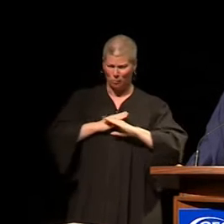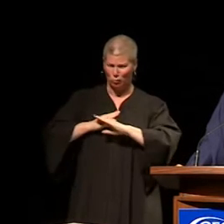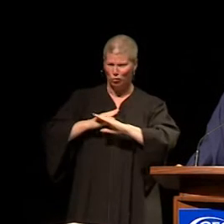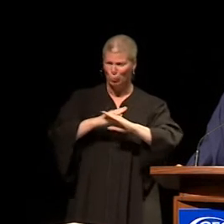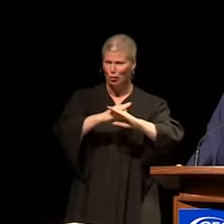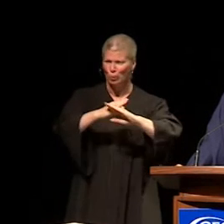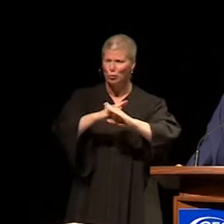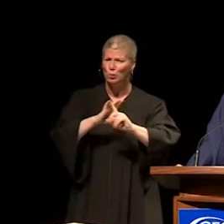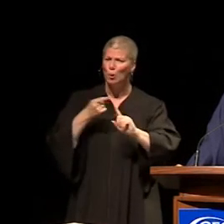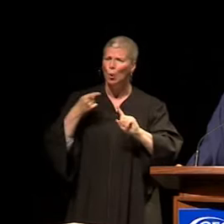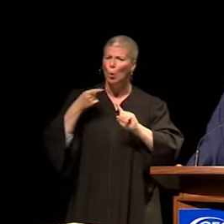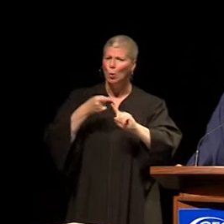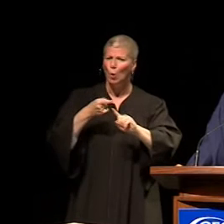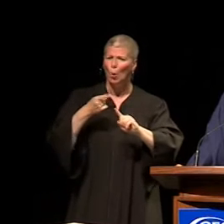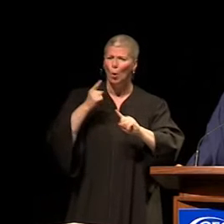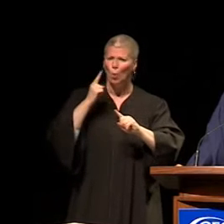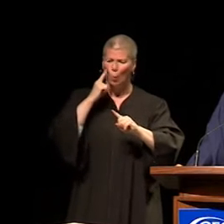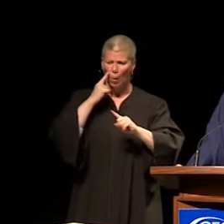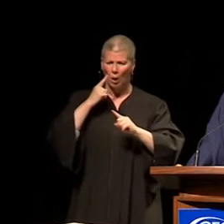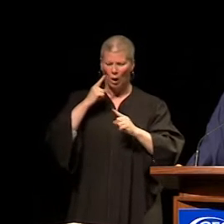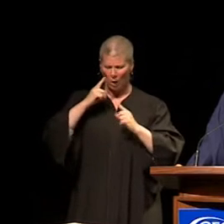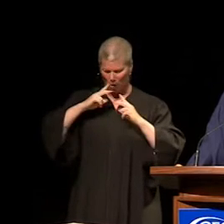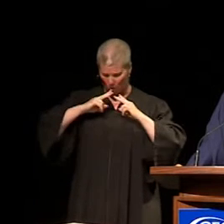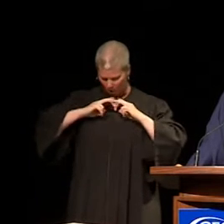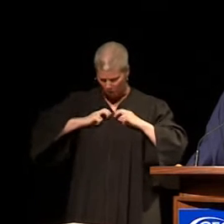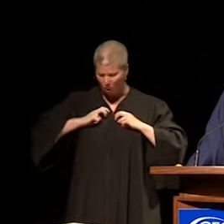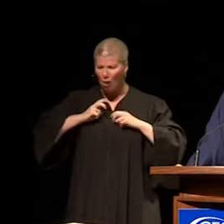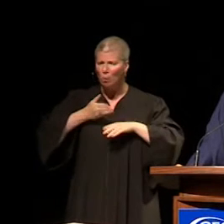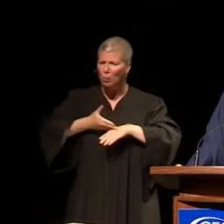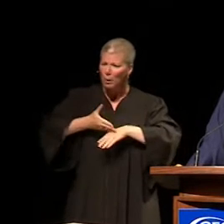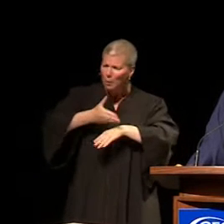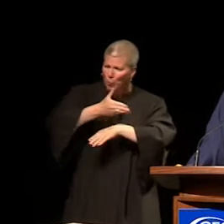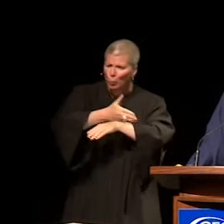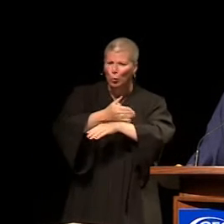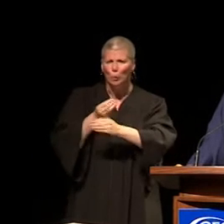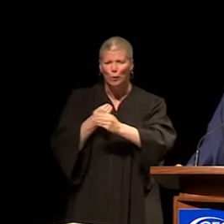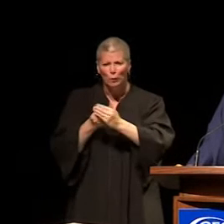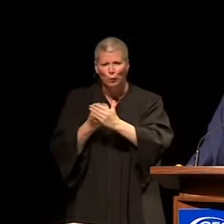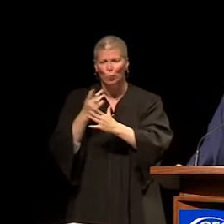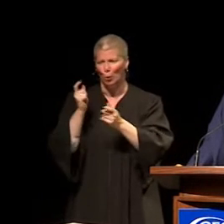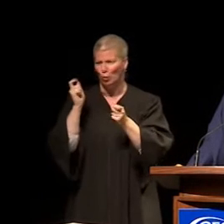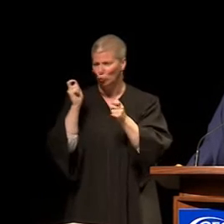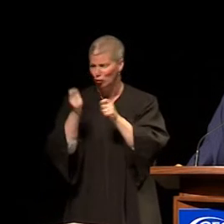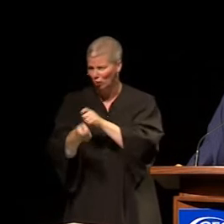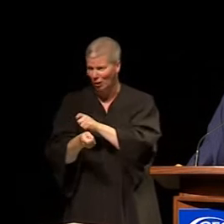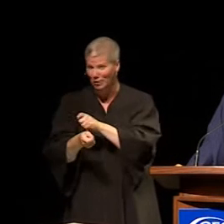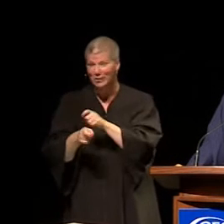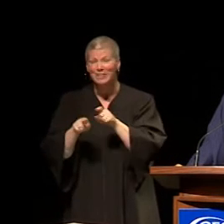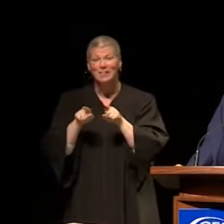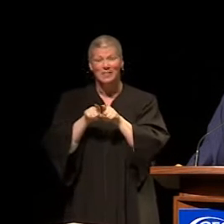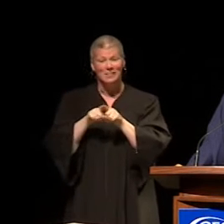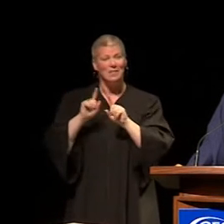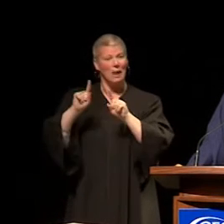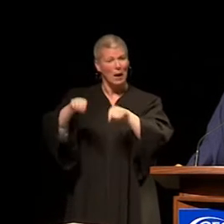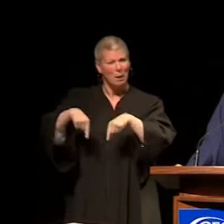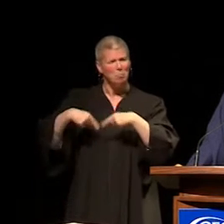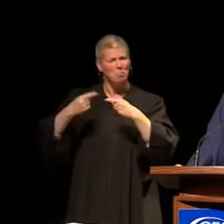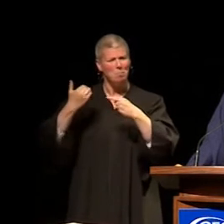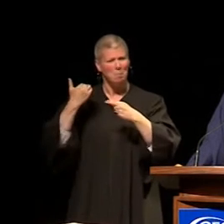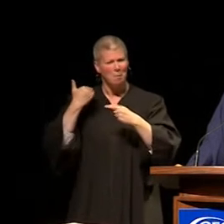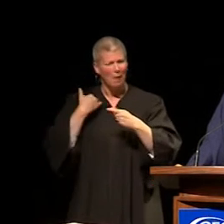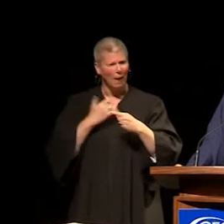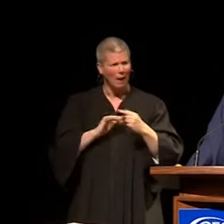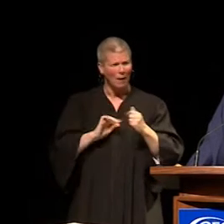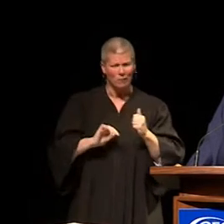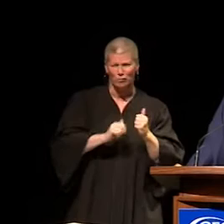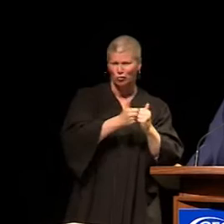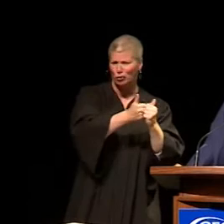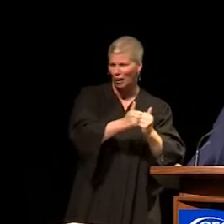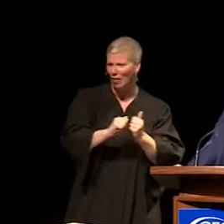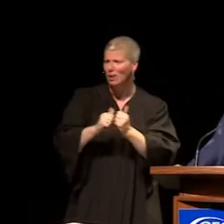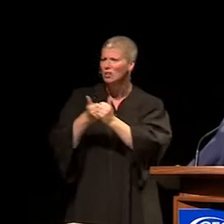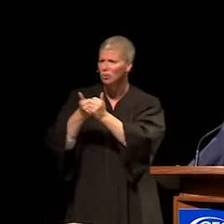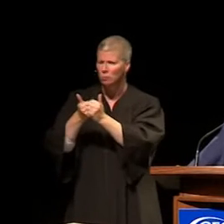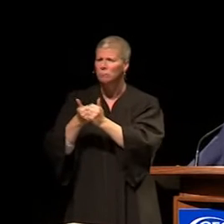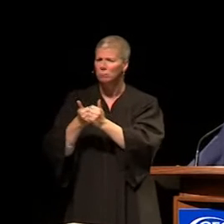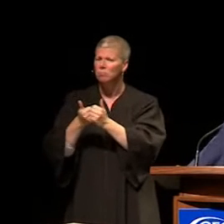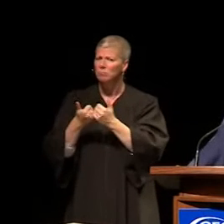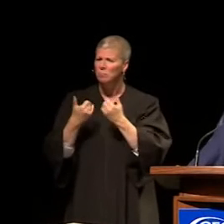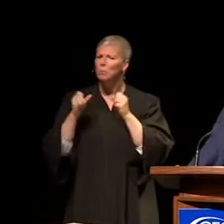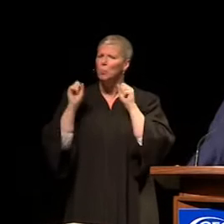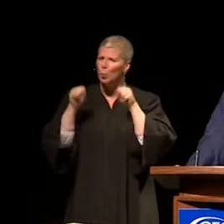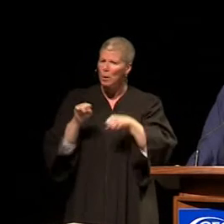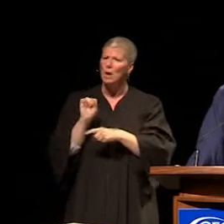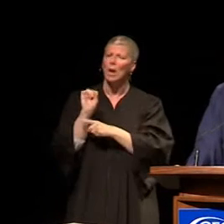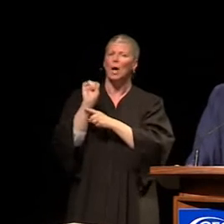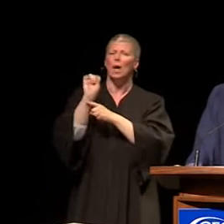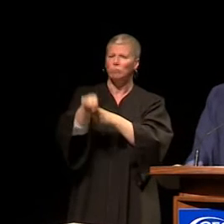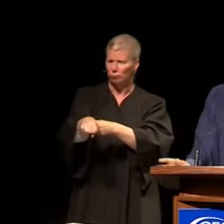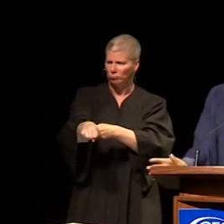shape us into better persons. Just as we overcame and reached this point, we can overcome the struggles that life will throw at